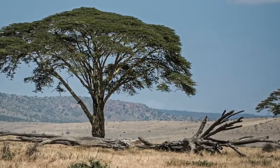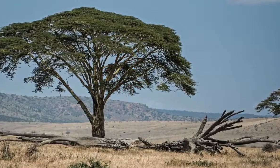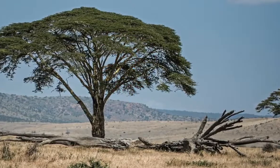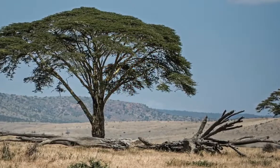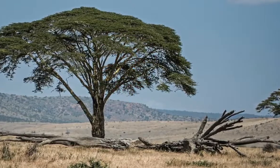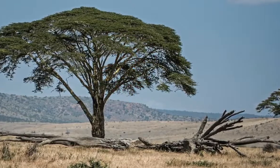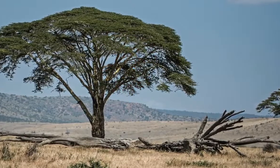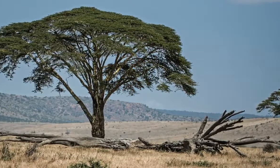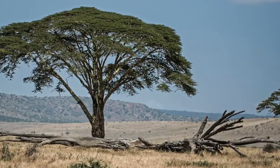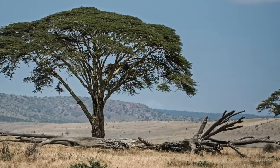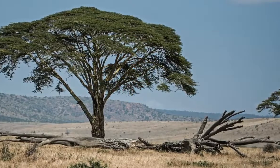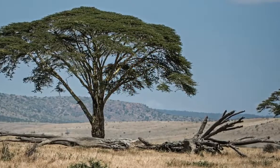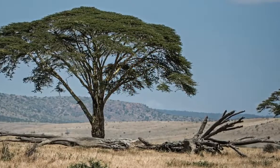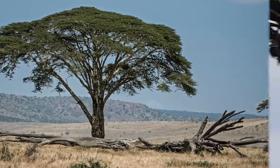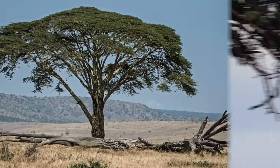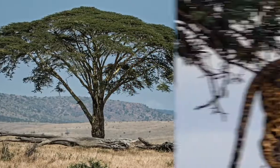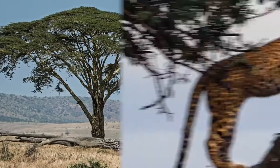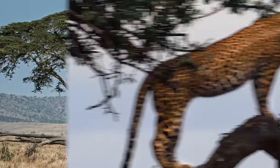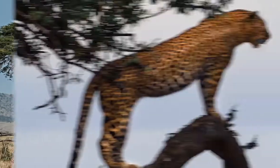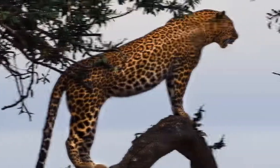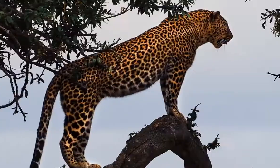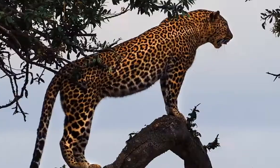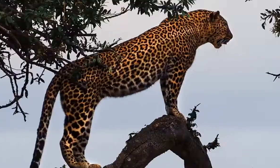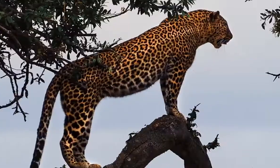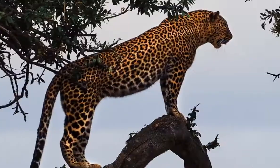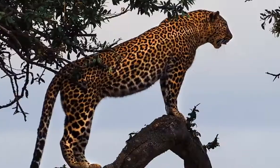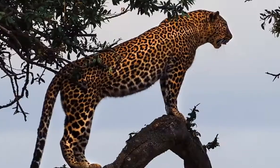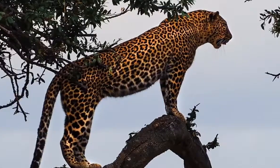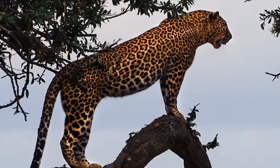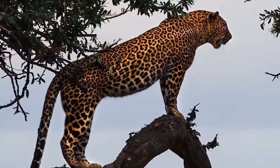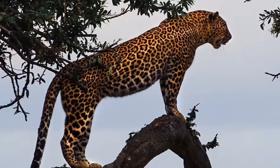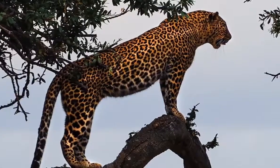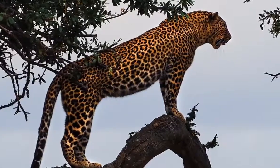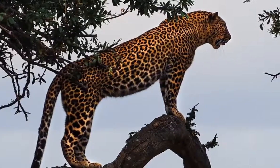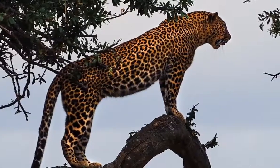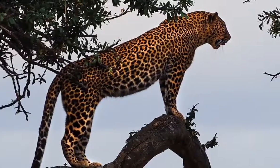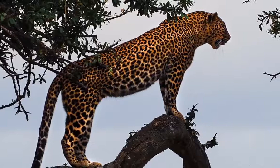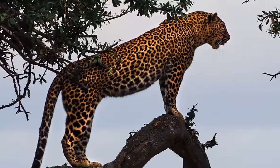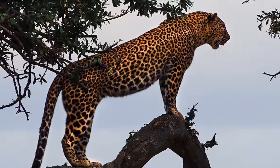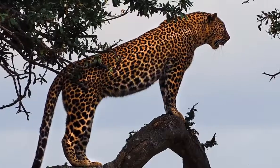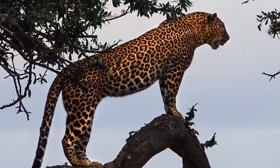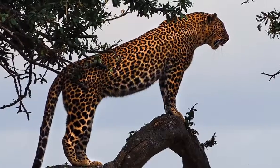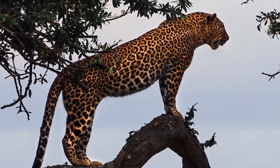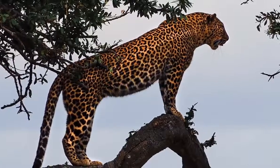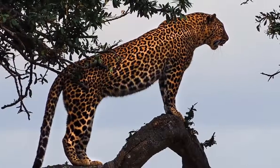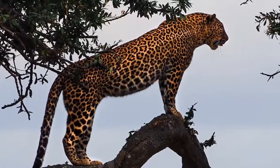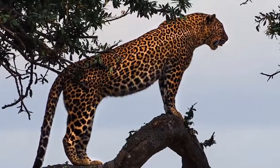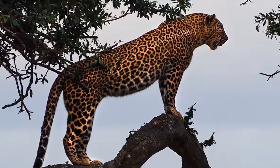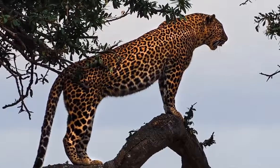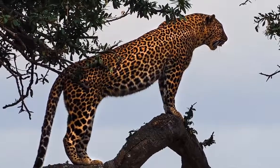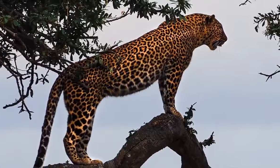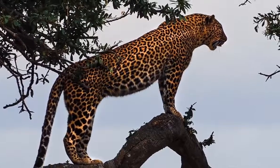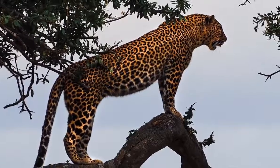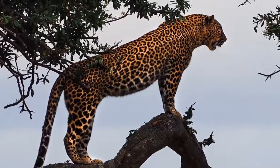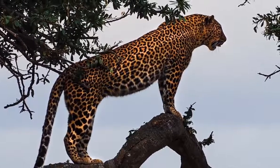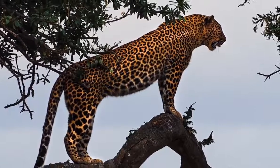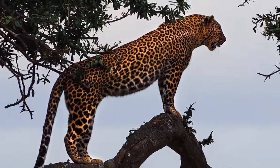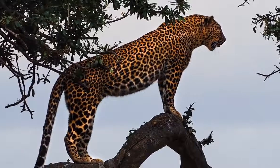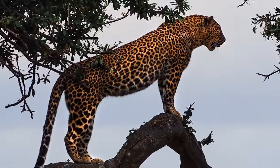Leopard. Leopard. Very good. Do you know what a leopard is good at? Climbing.